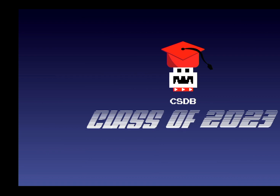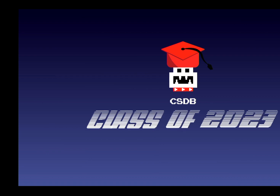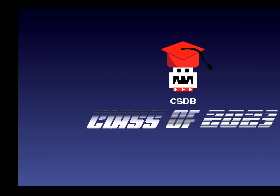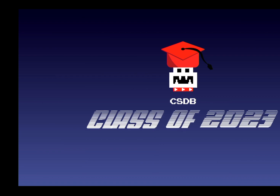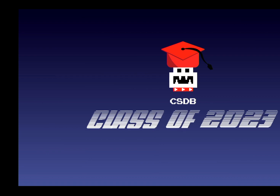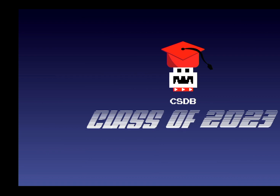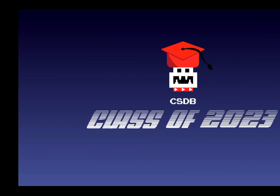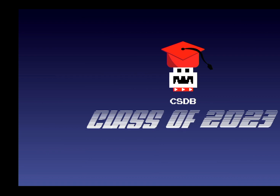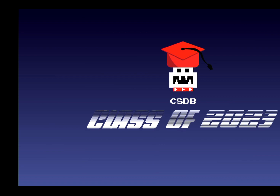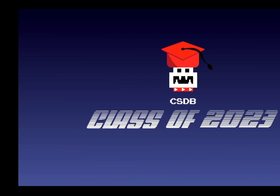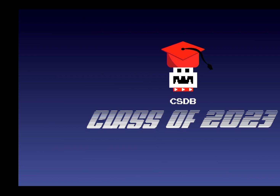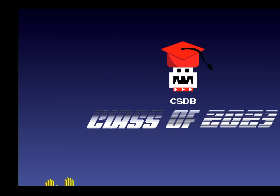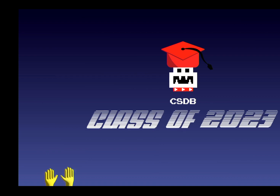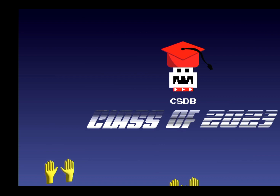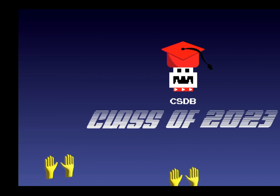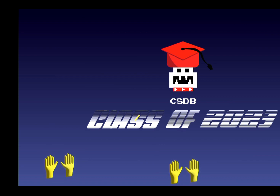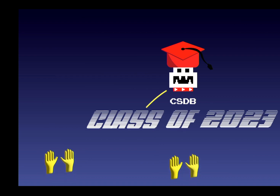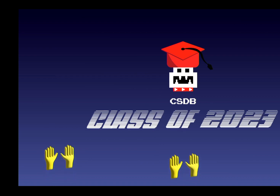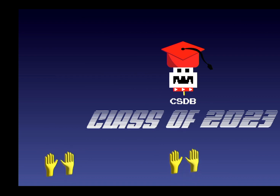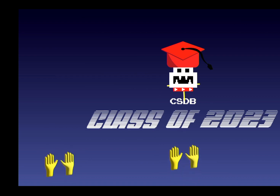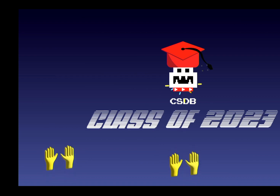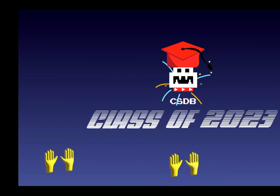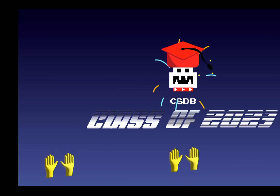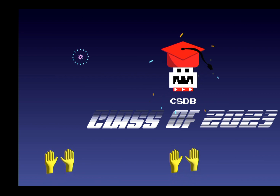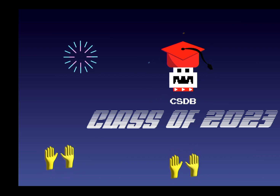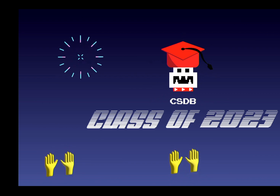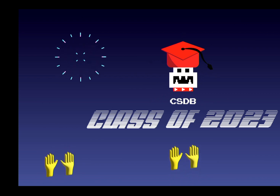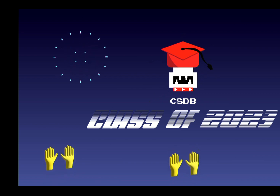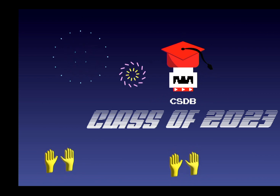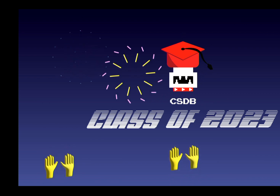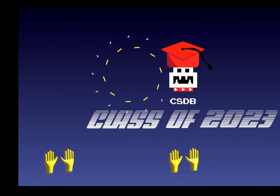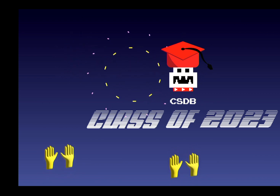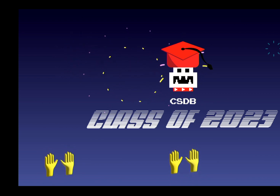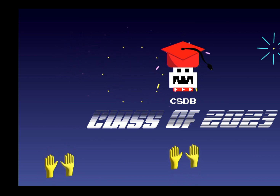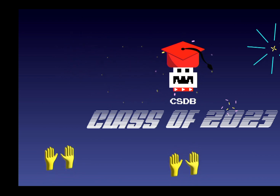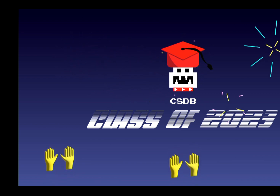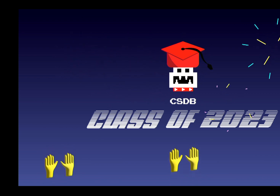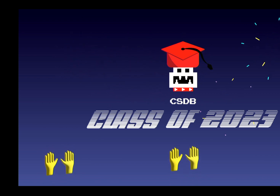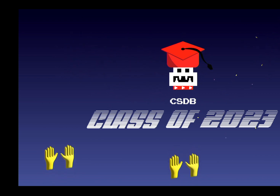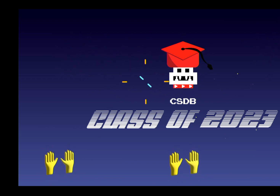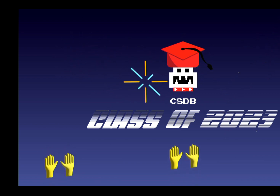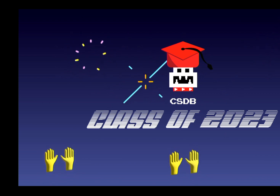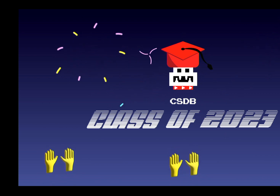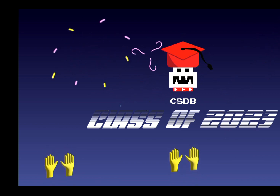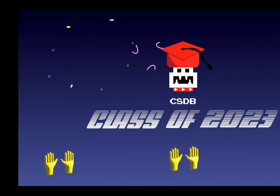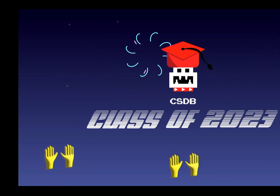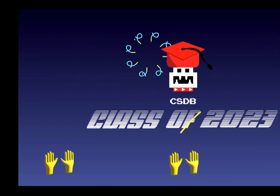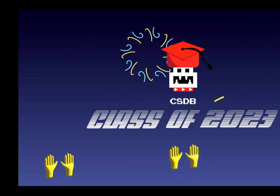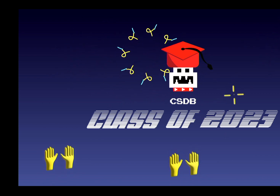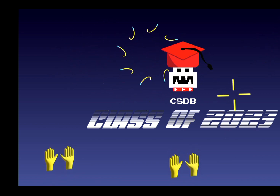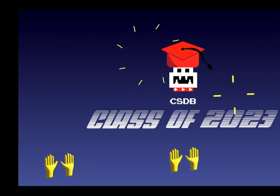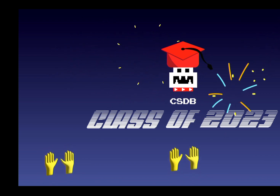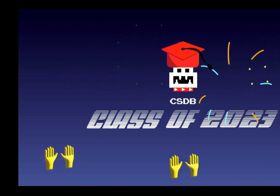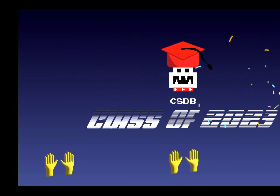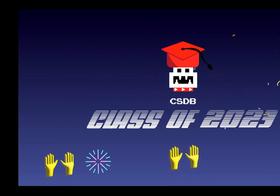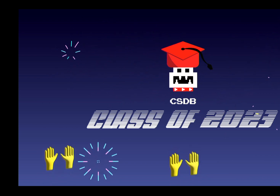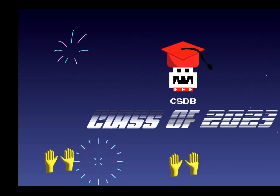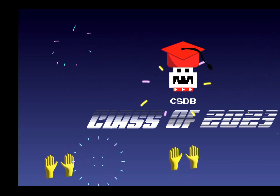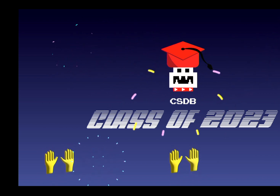Under the Bulldog reads CSDB Class of 2023. Three sets of computer-generated hands cheer at the bottom of the screen, and fireworks